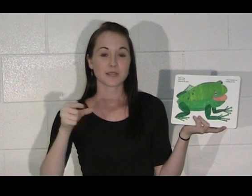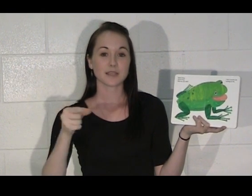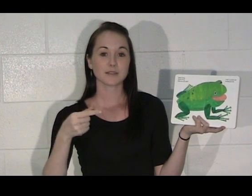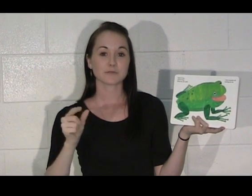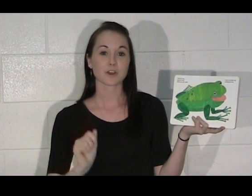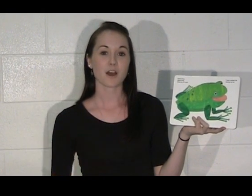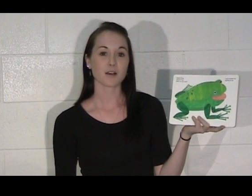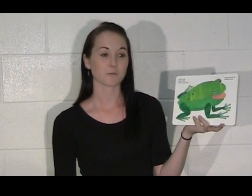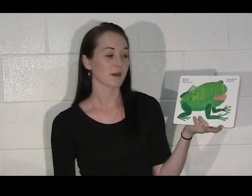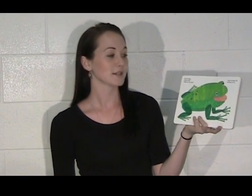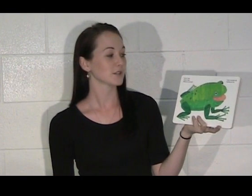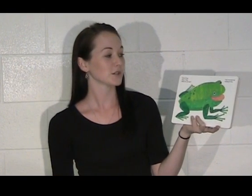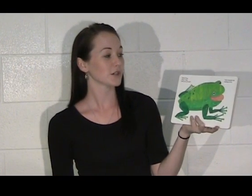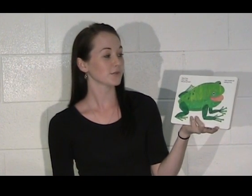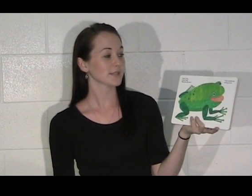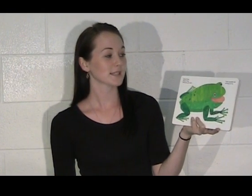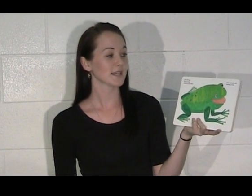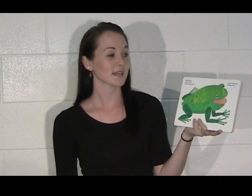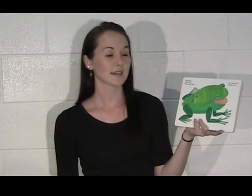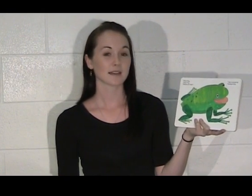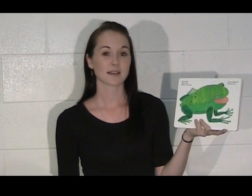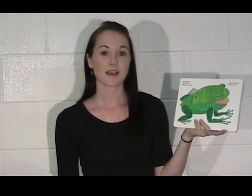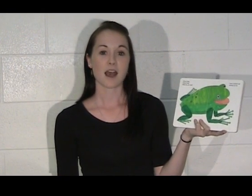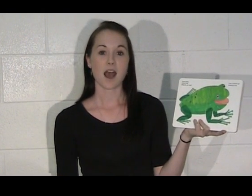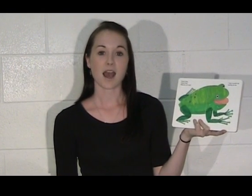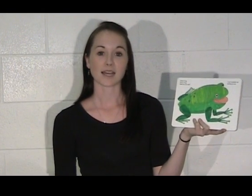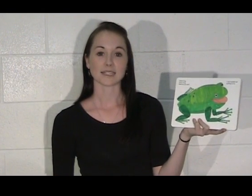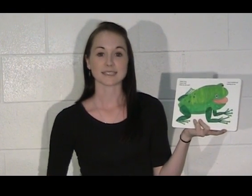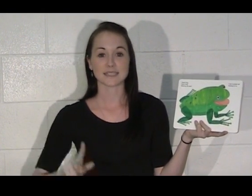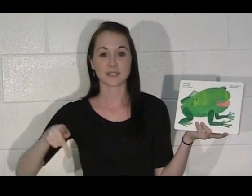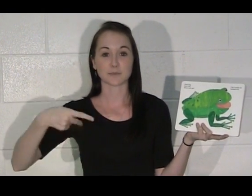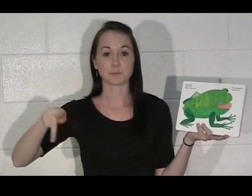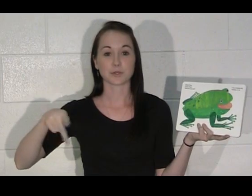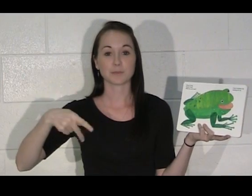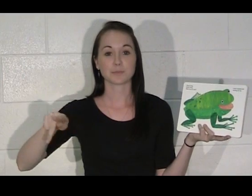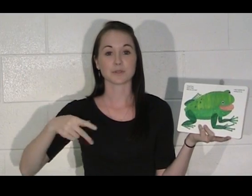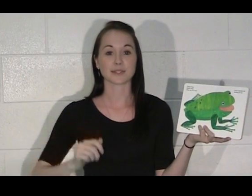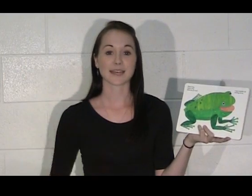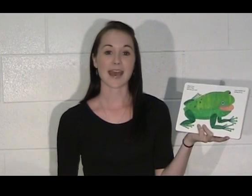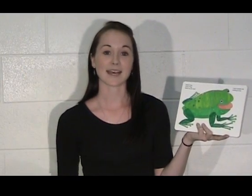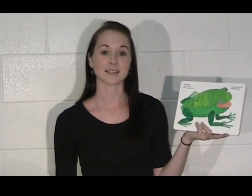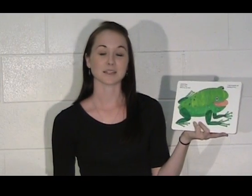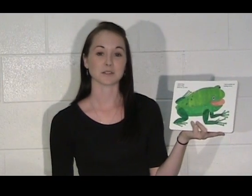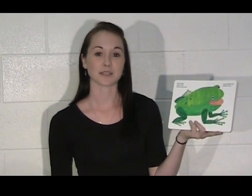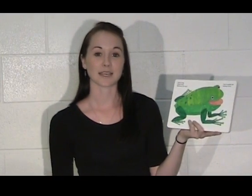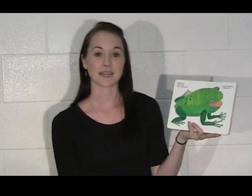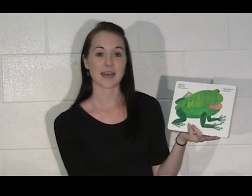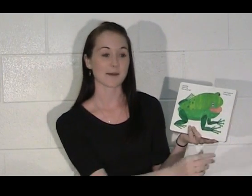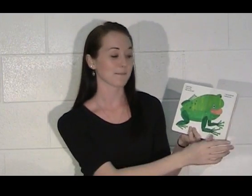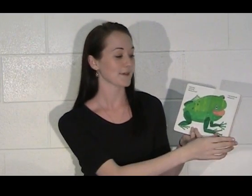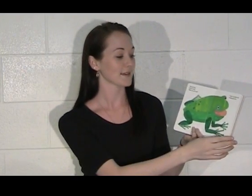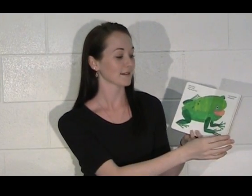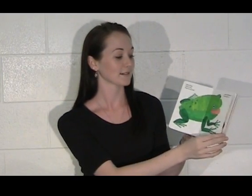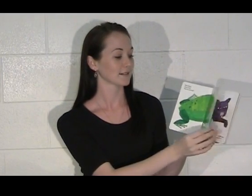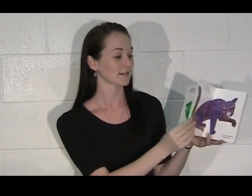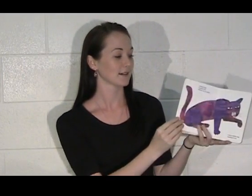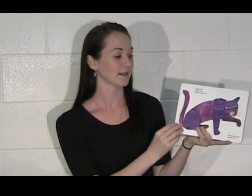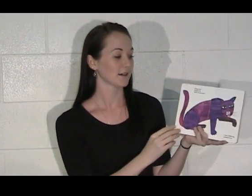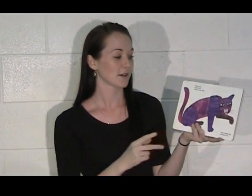Green frog, what do you see? I see a purple cat looking at me.